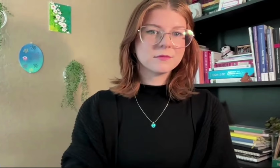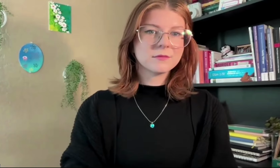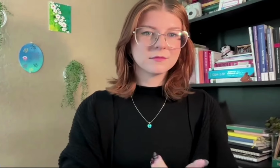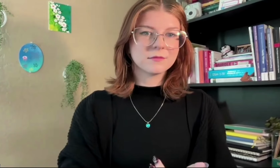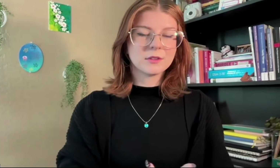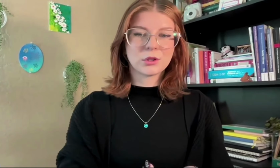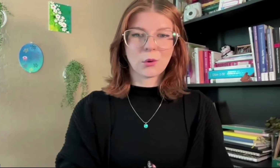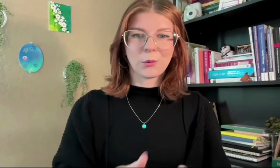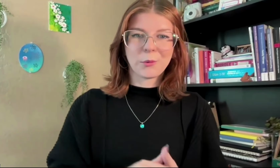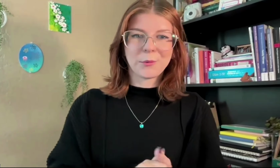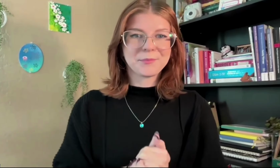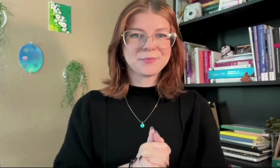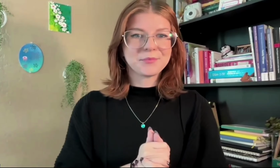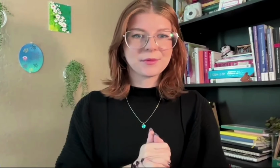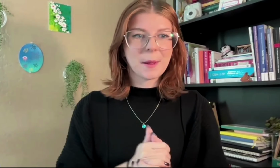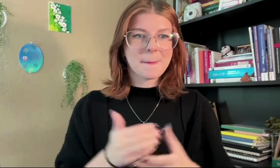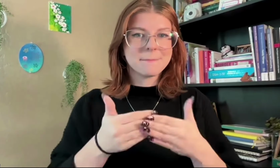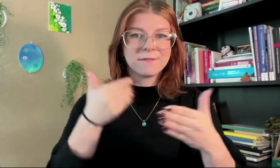way.